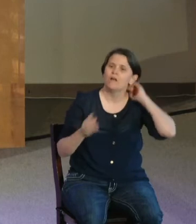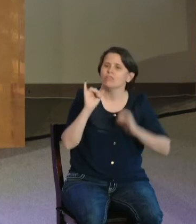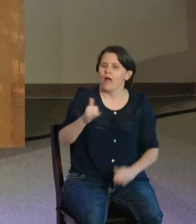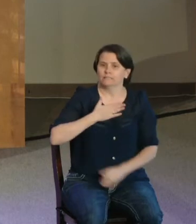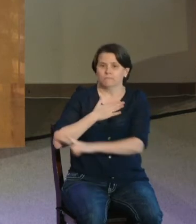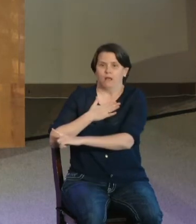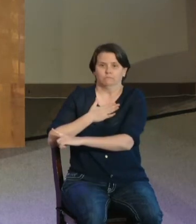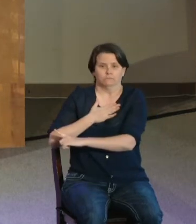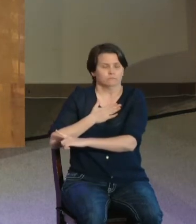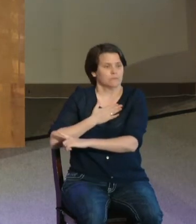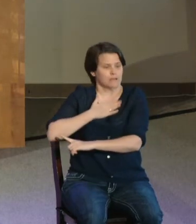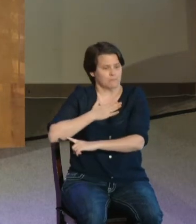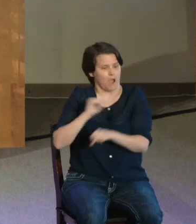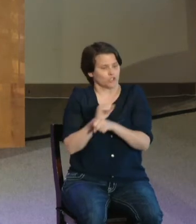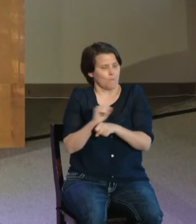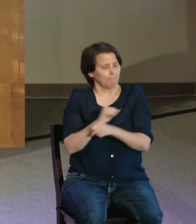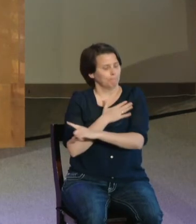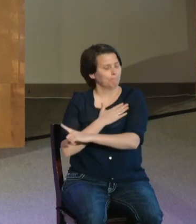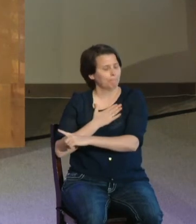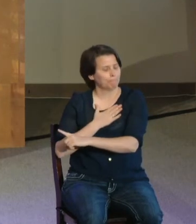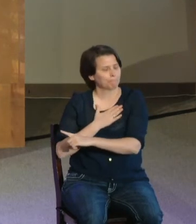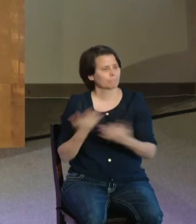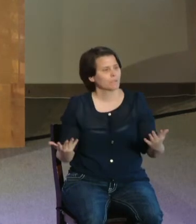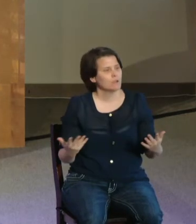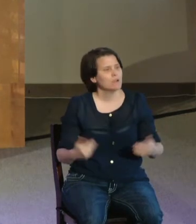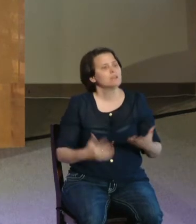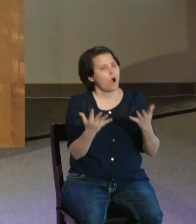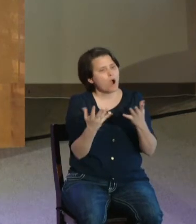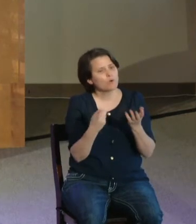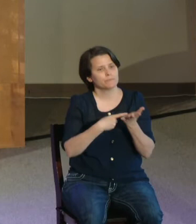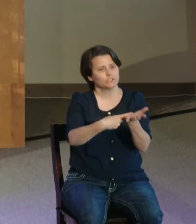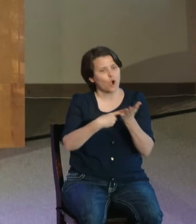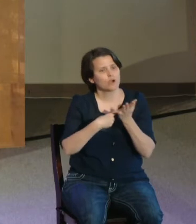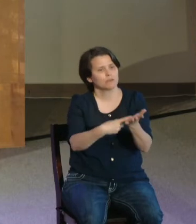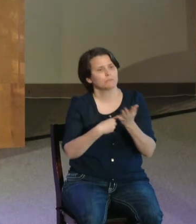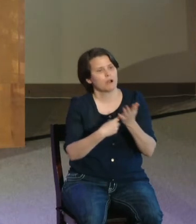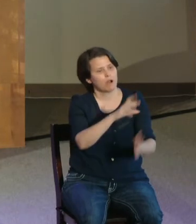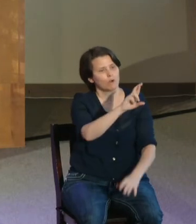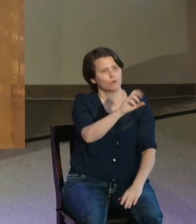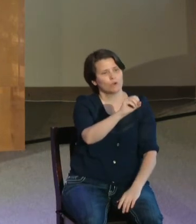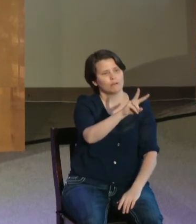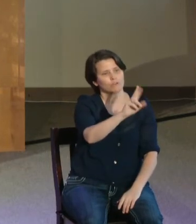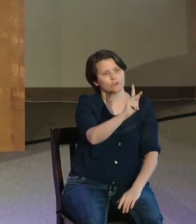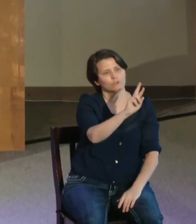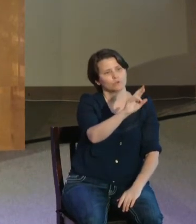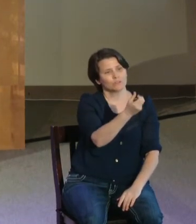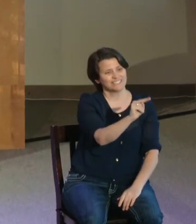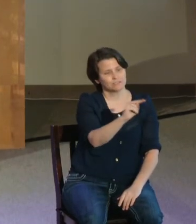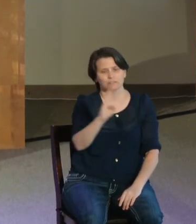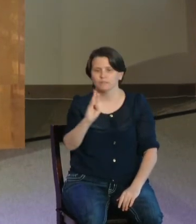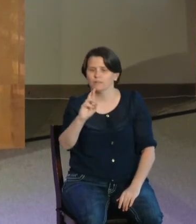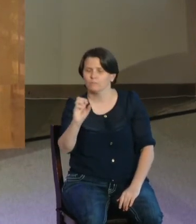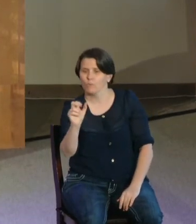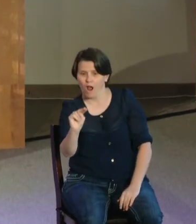to do. Now, I've been wanting to talk about Reverend Kristen and Brian for a while, but I also